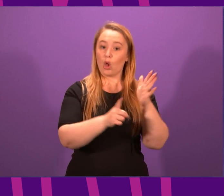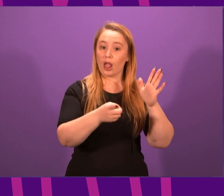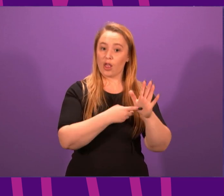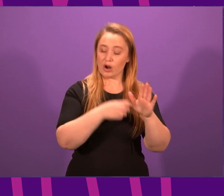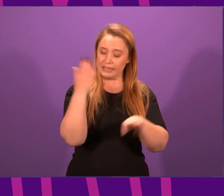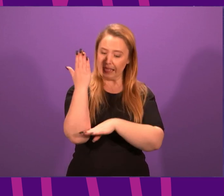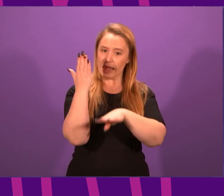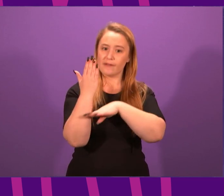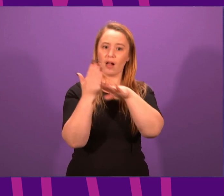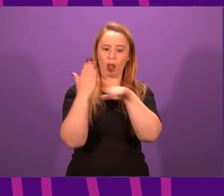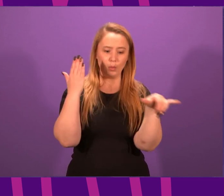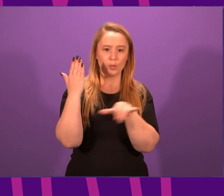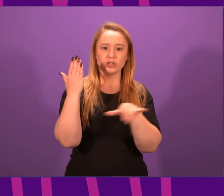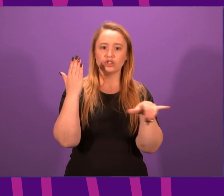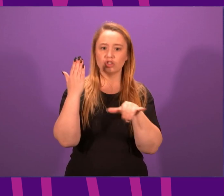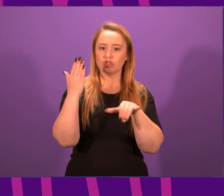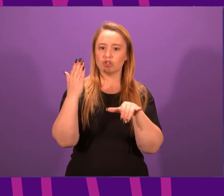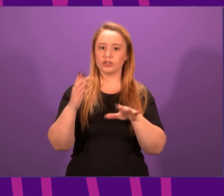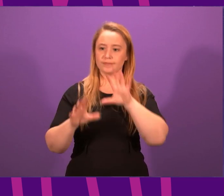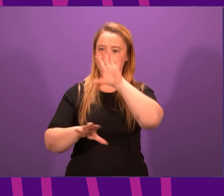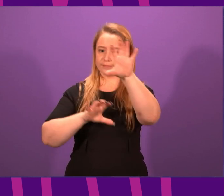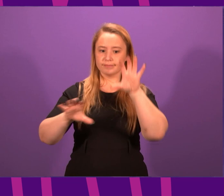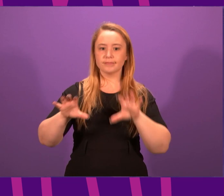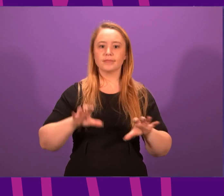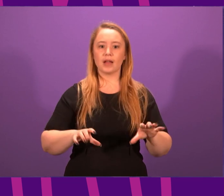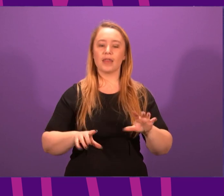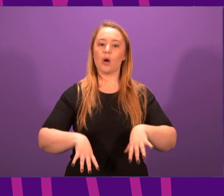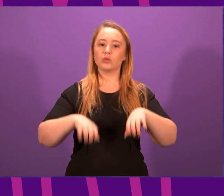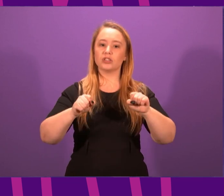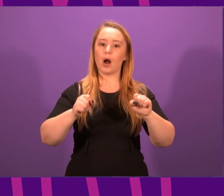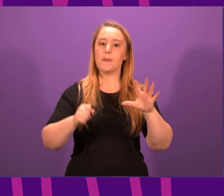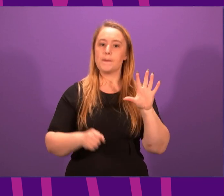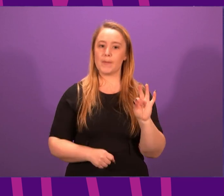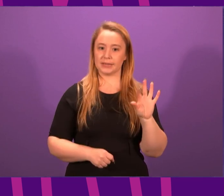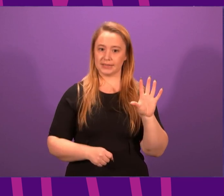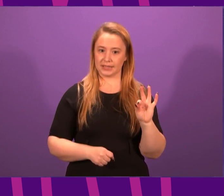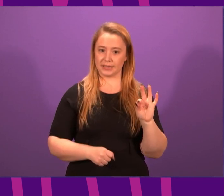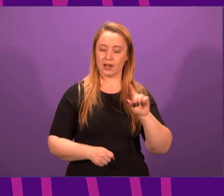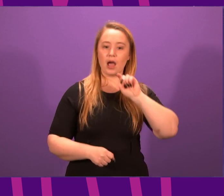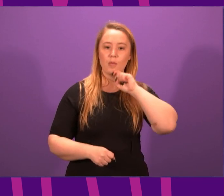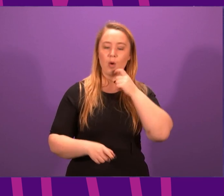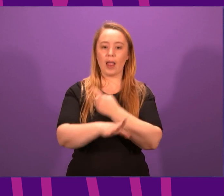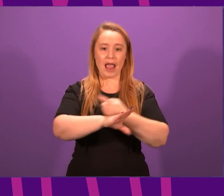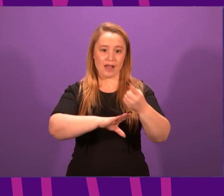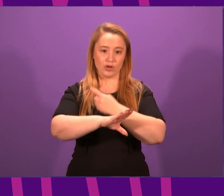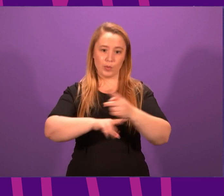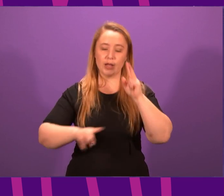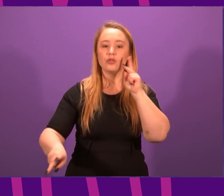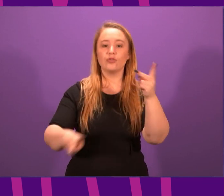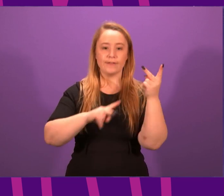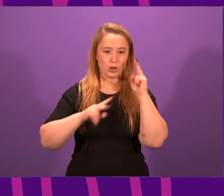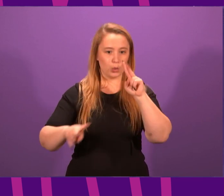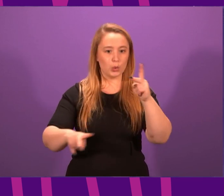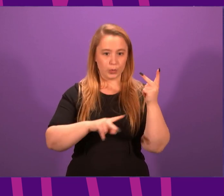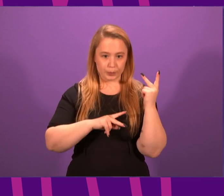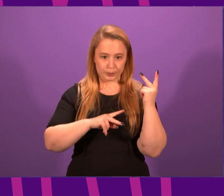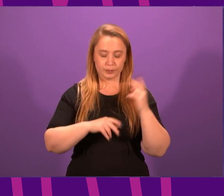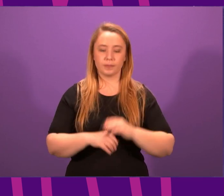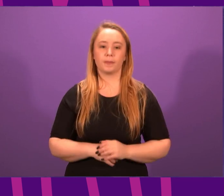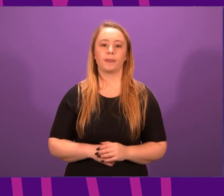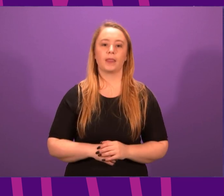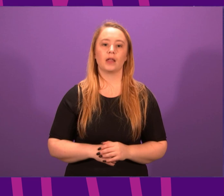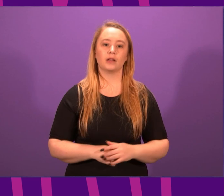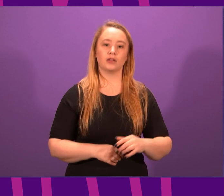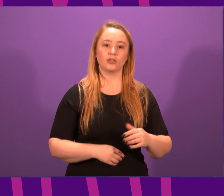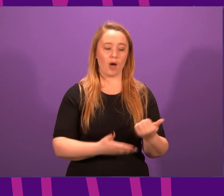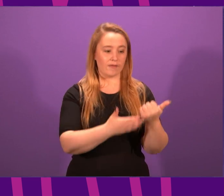be placed into initially, and this will be with effect from Monday and will be reviewed on a weekly basis. These decisions will be based